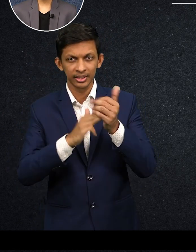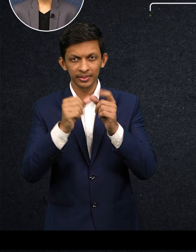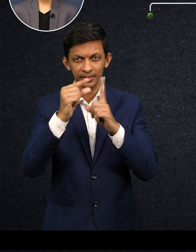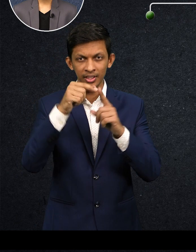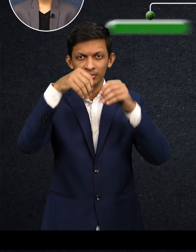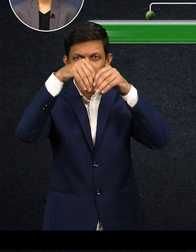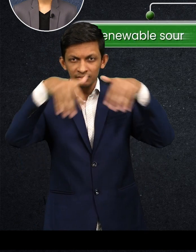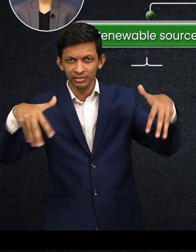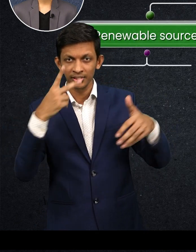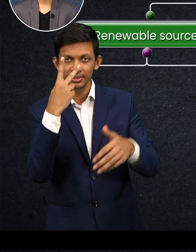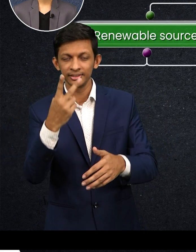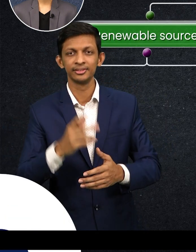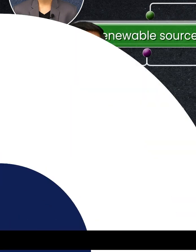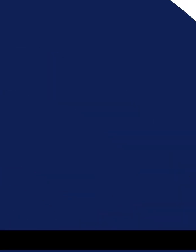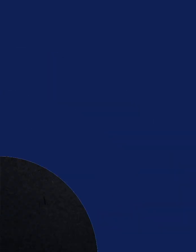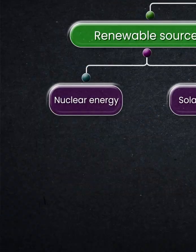Concept map.